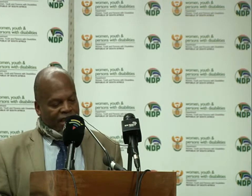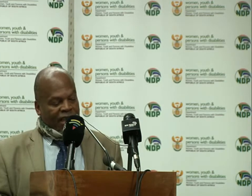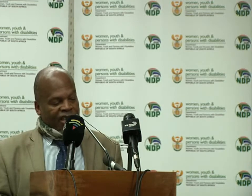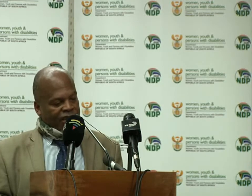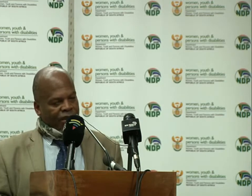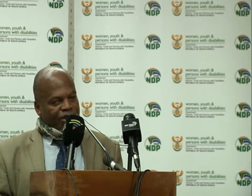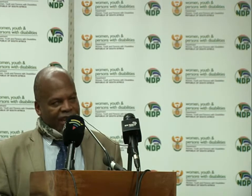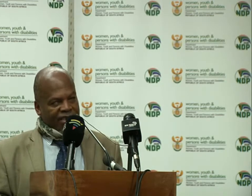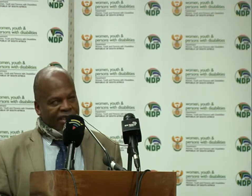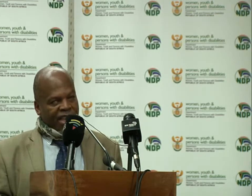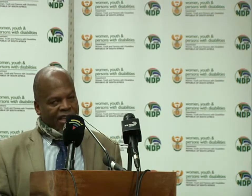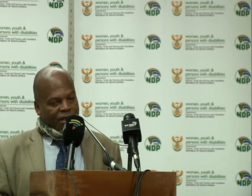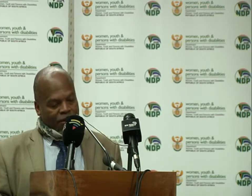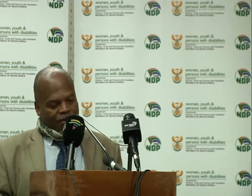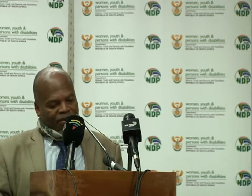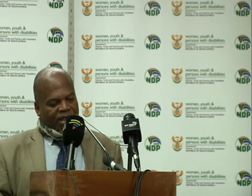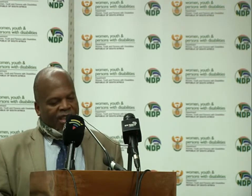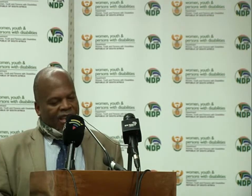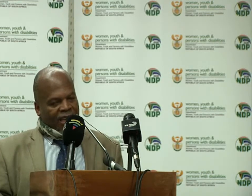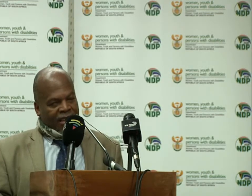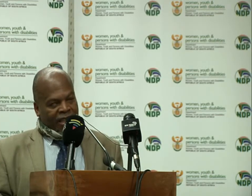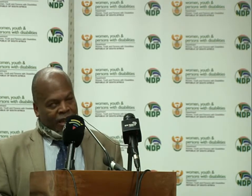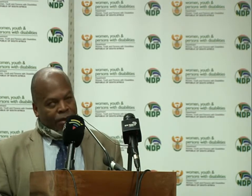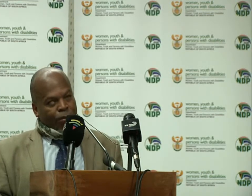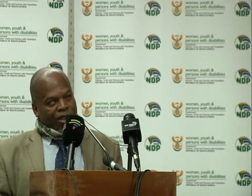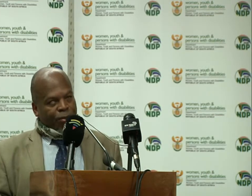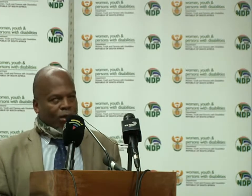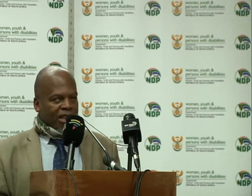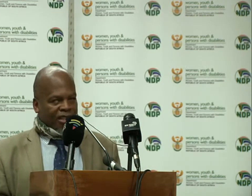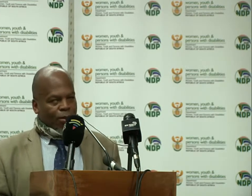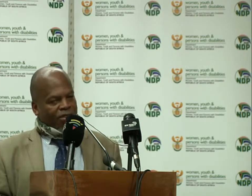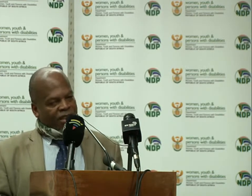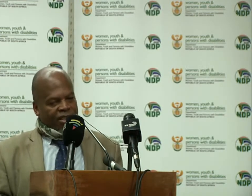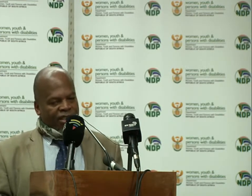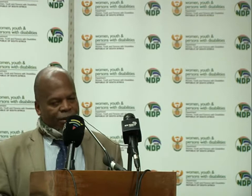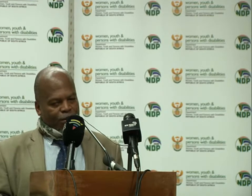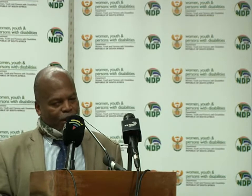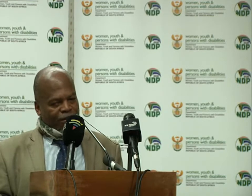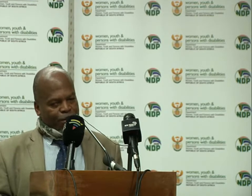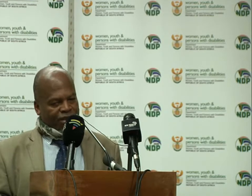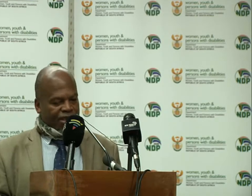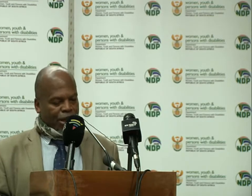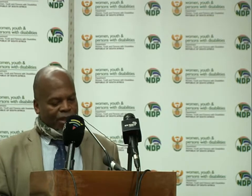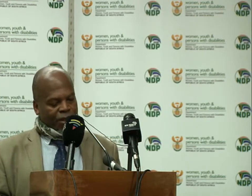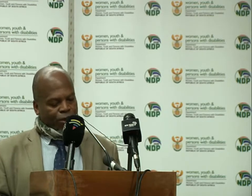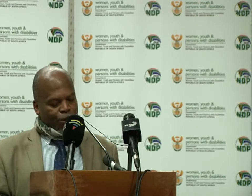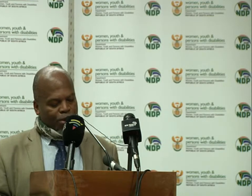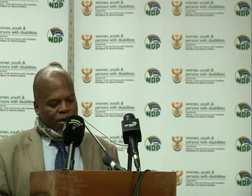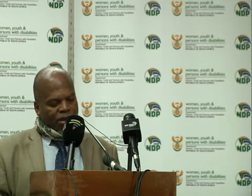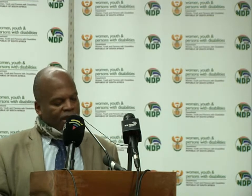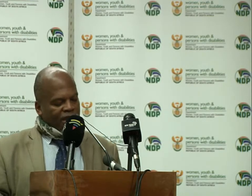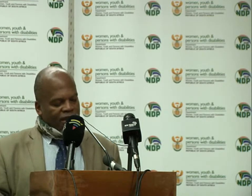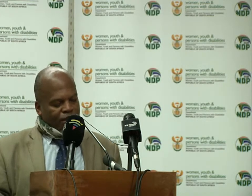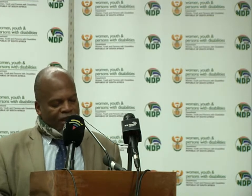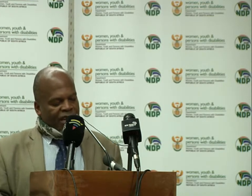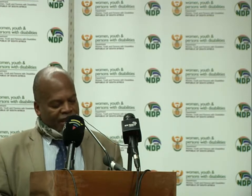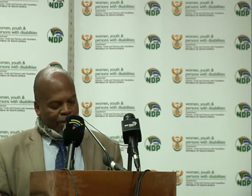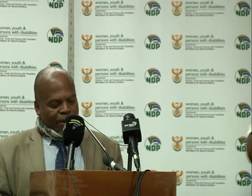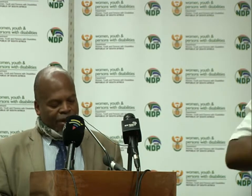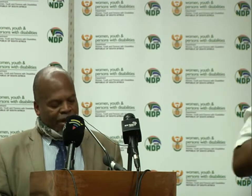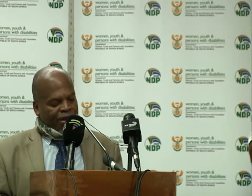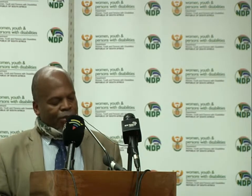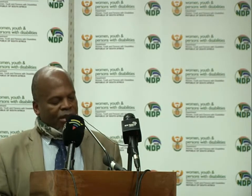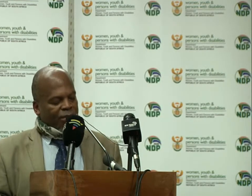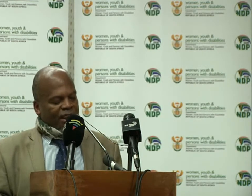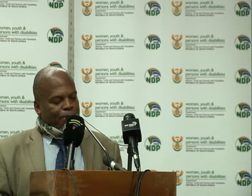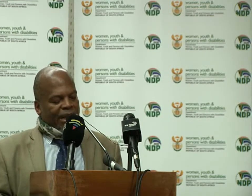that's the National Disability Rights Day. And we've gotten that Nkoana-Mashabane here as part of the Presidential Working Group. We started the